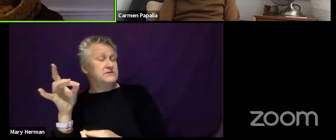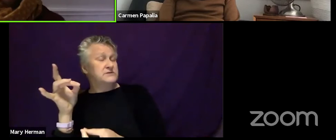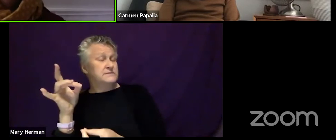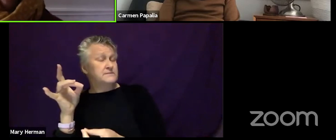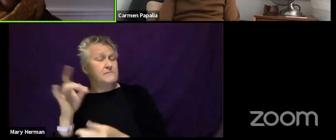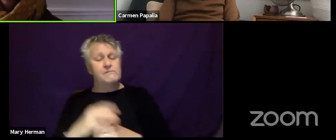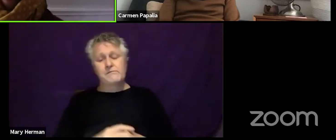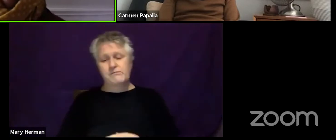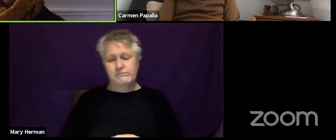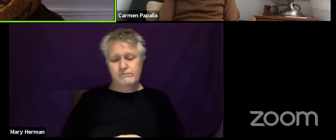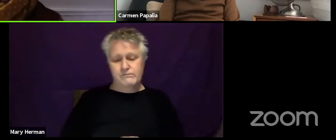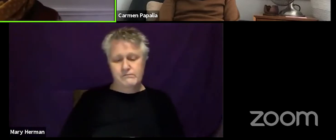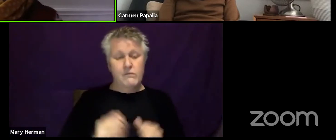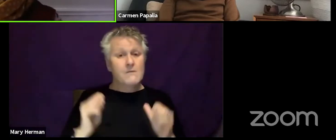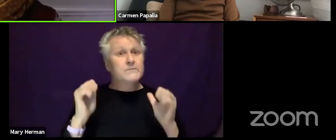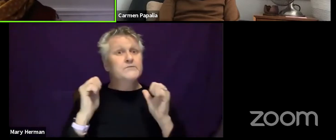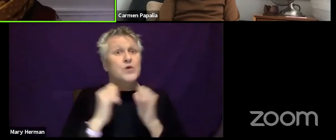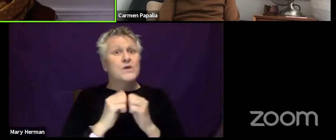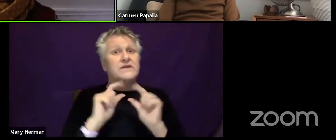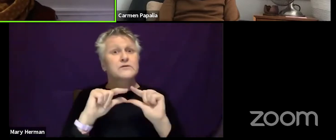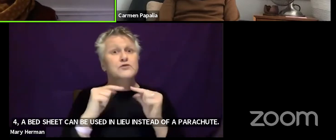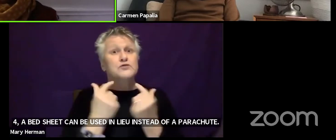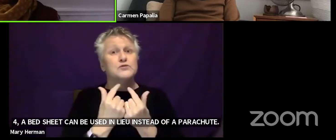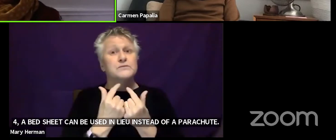With a group, find a meeting point.